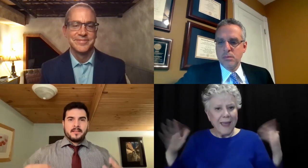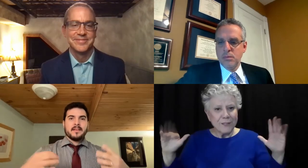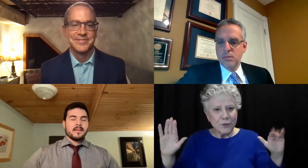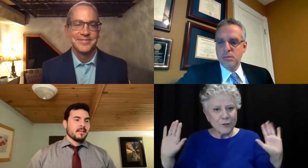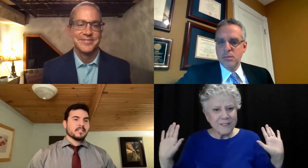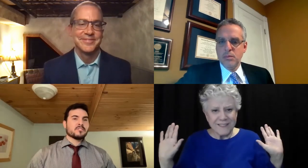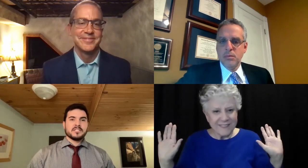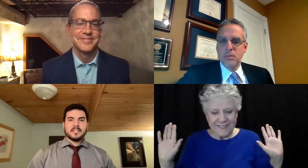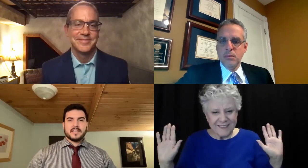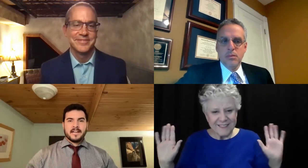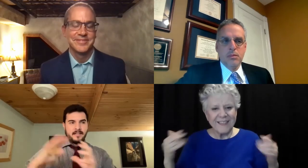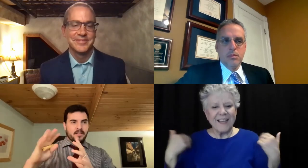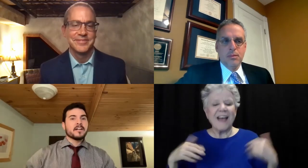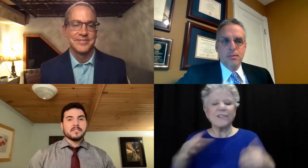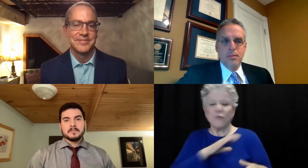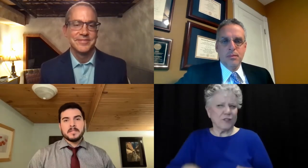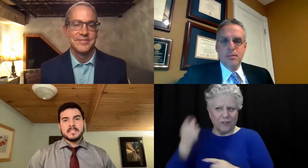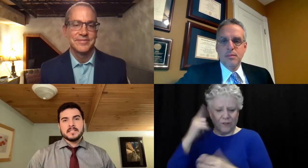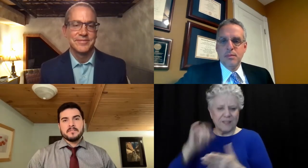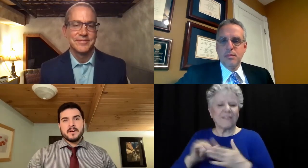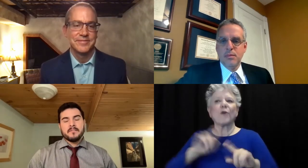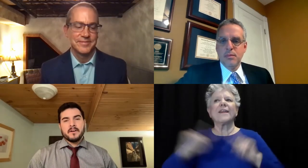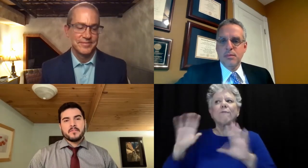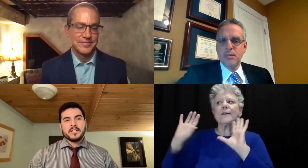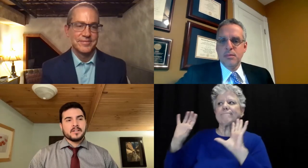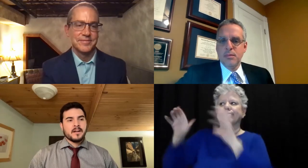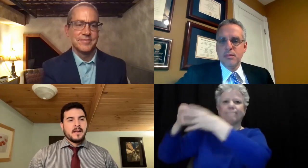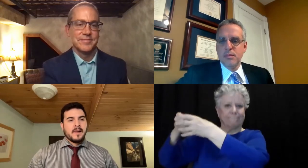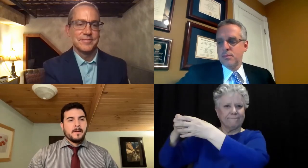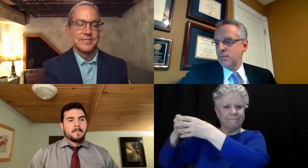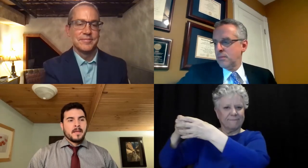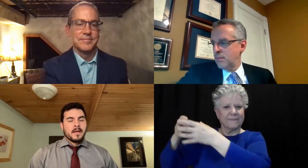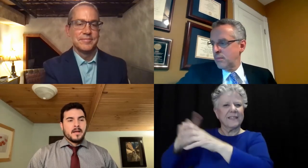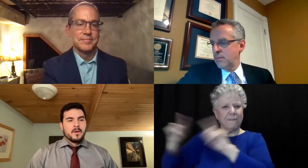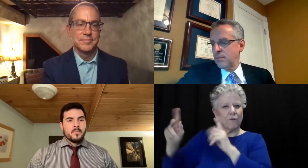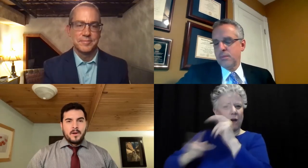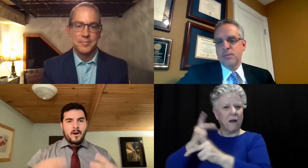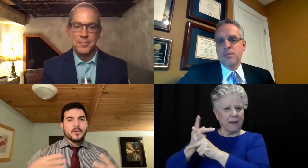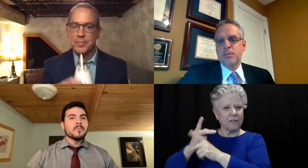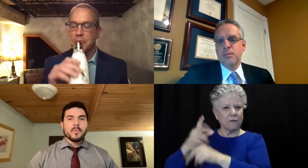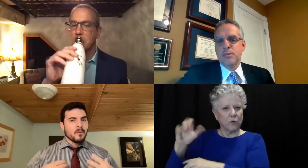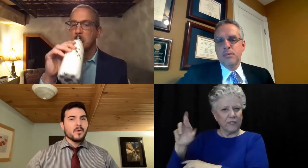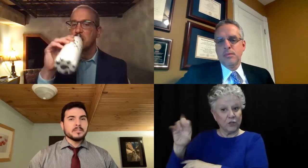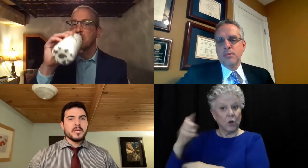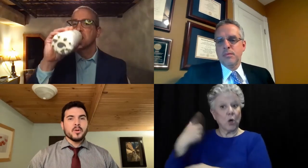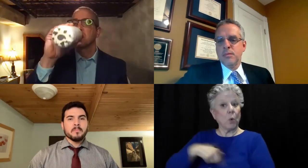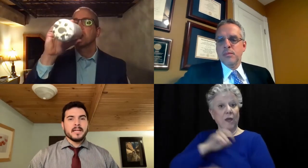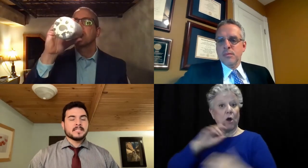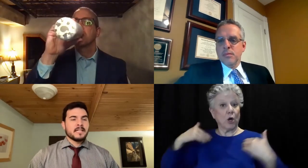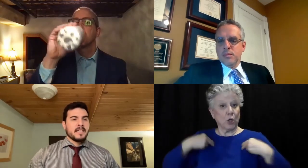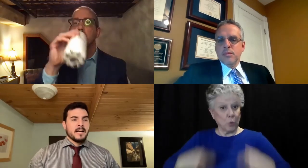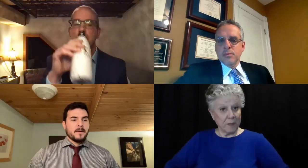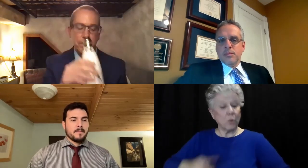within the, as Christians understand it, there are different species of creature. We are human. We will always be